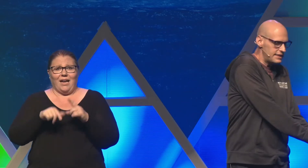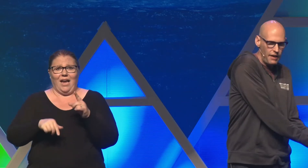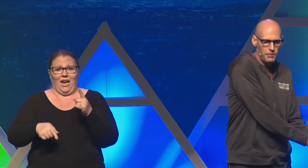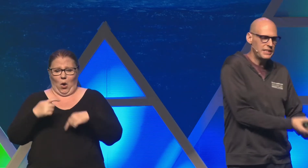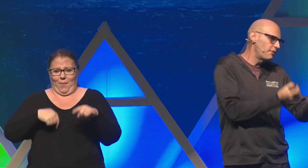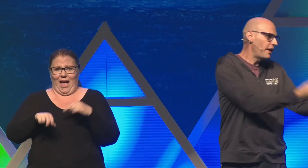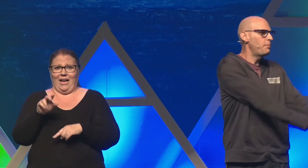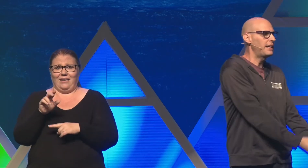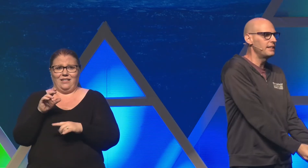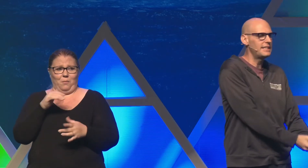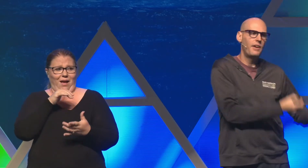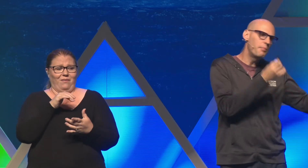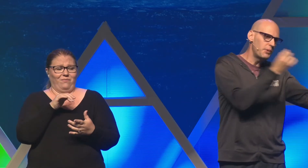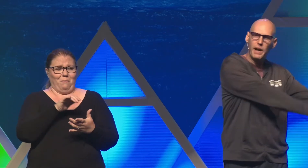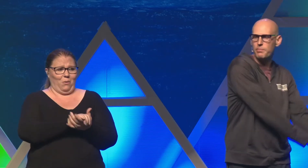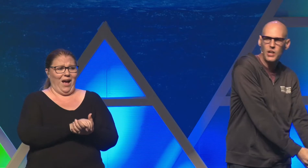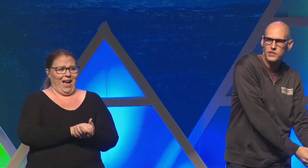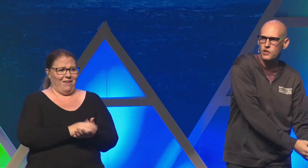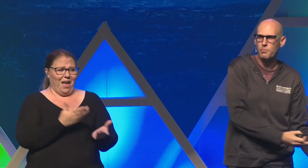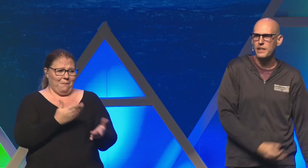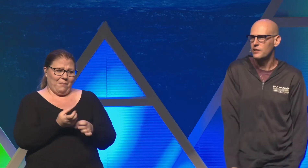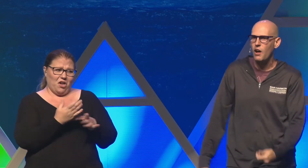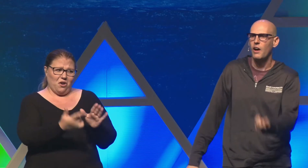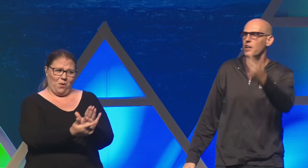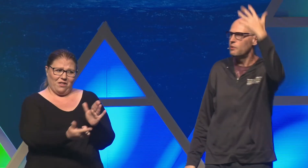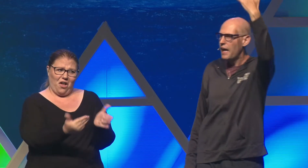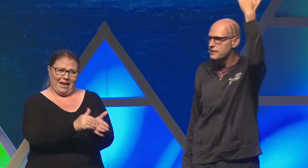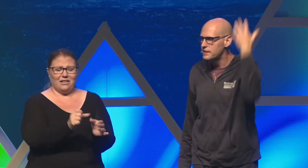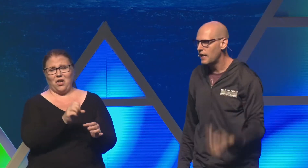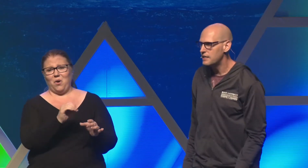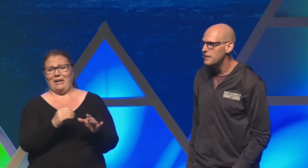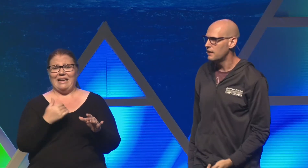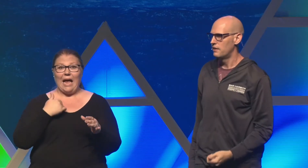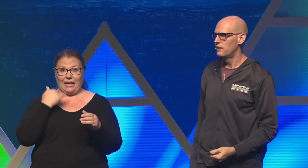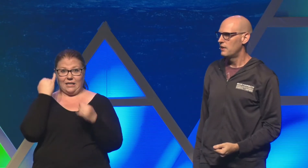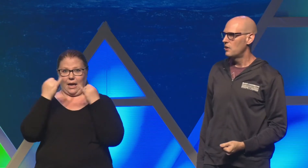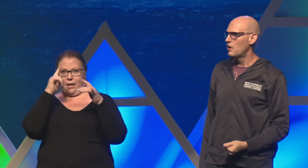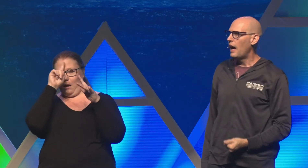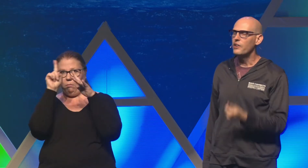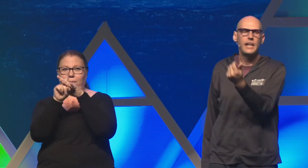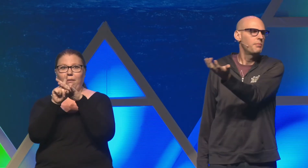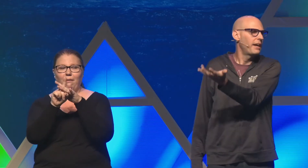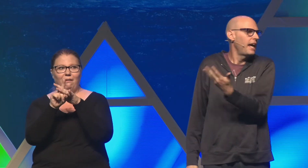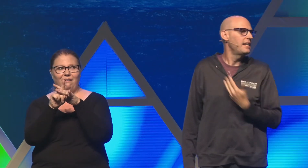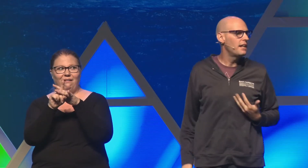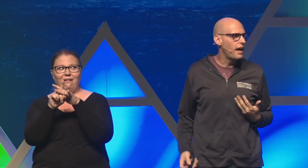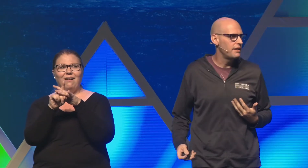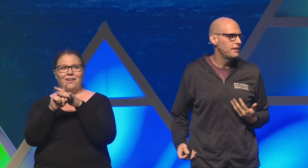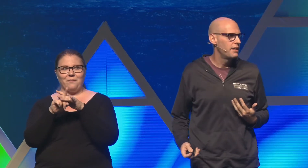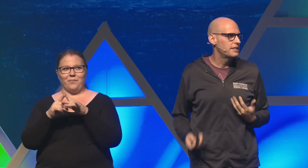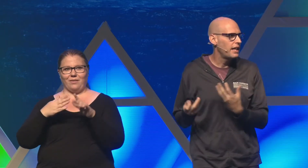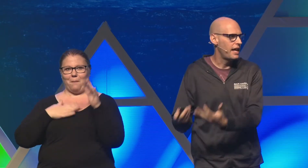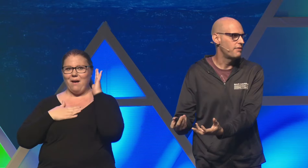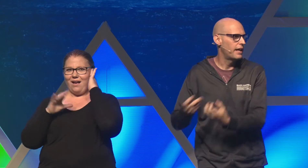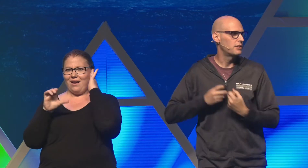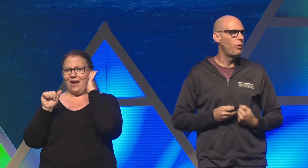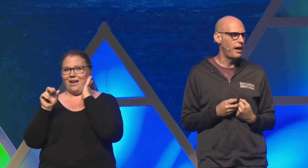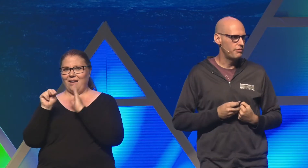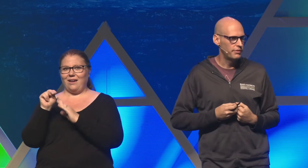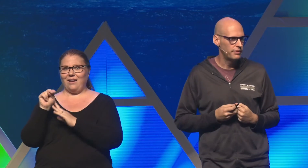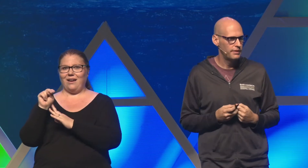to Nitzevet because if I go back to Nitzevet, I might be causing her to break the law. So he has this idea, I'll take my Canaanite slave